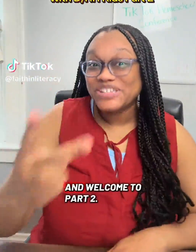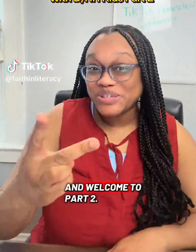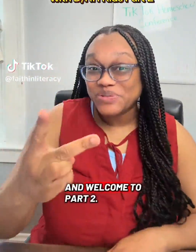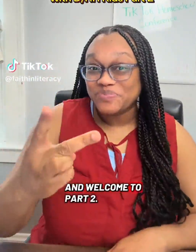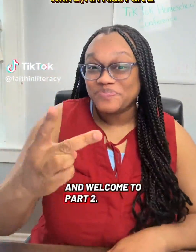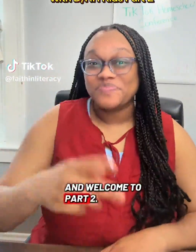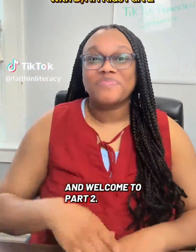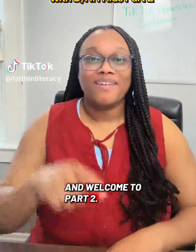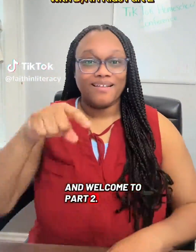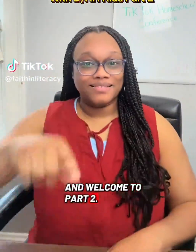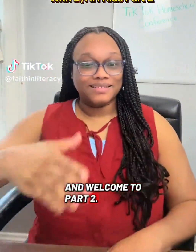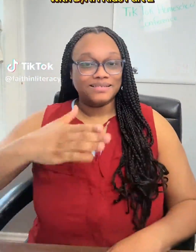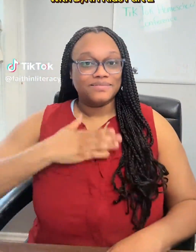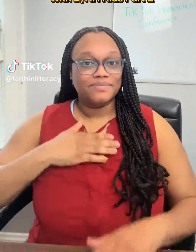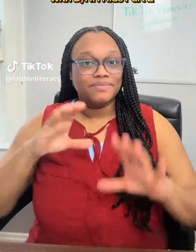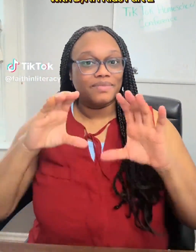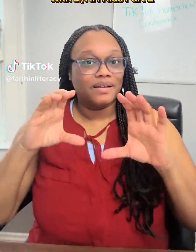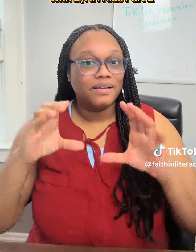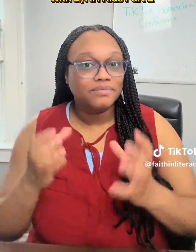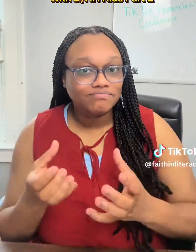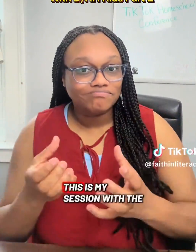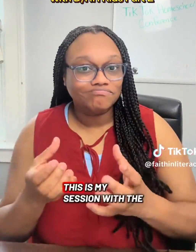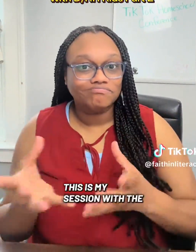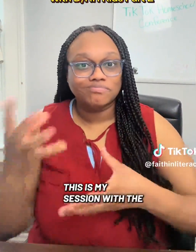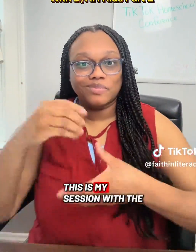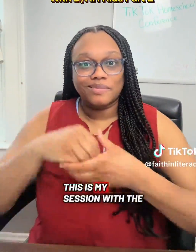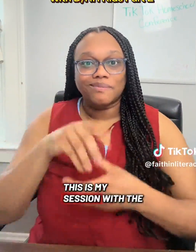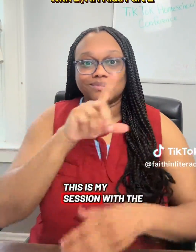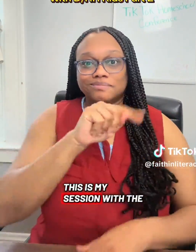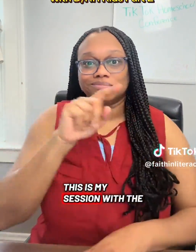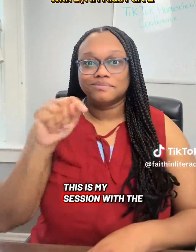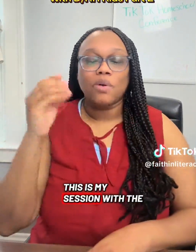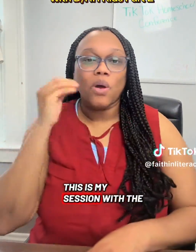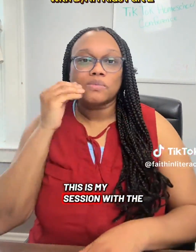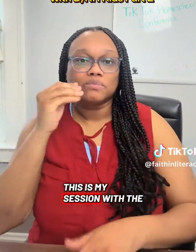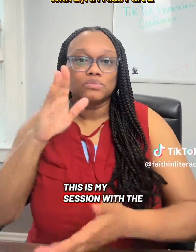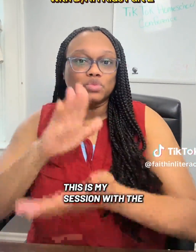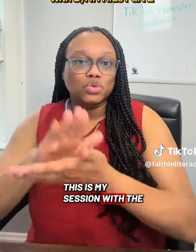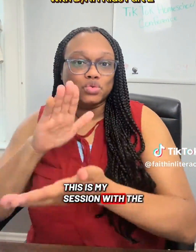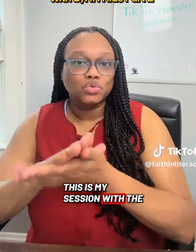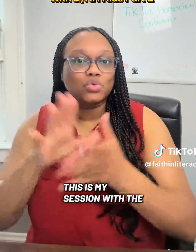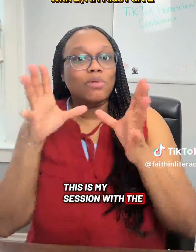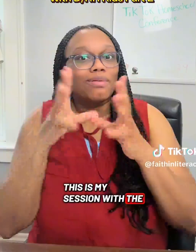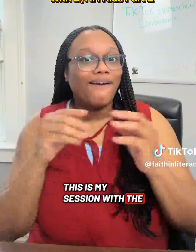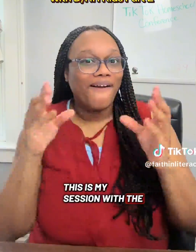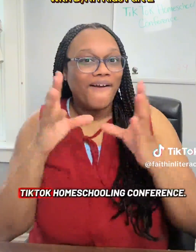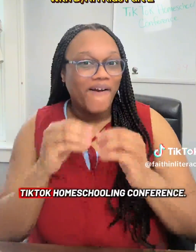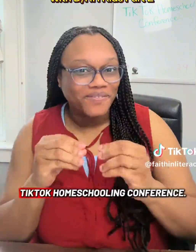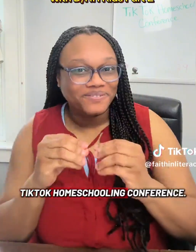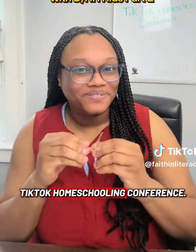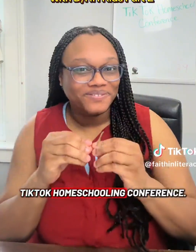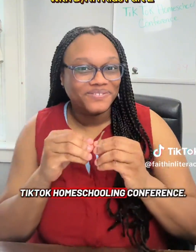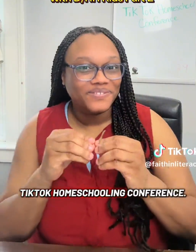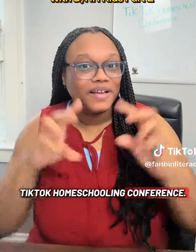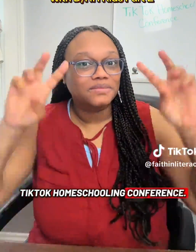and welcome to part 2. This is my session with the TikTok Homeschooling